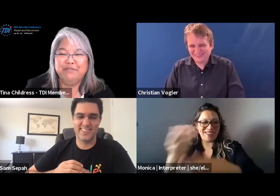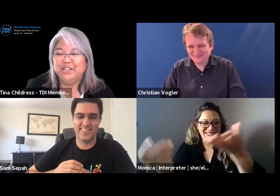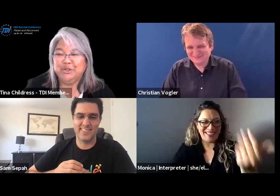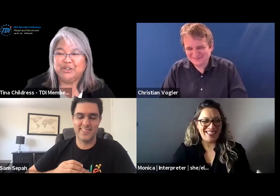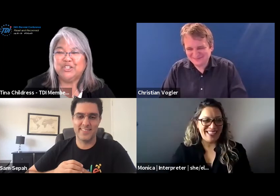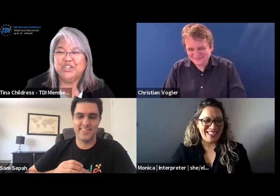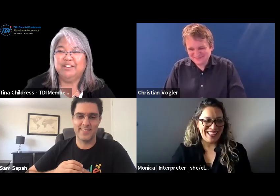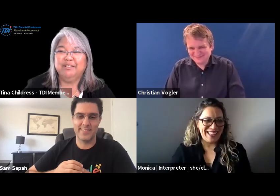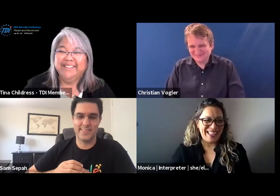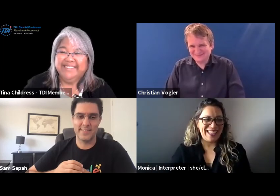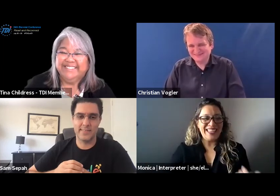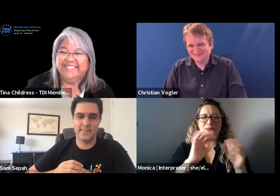than you, Christian.